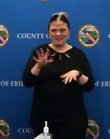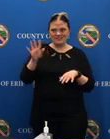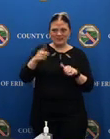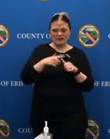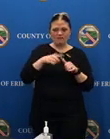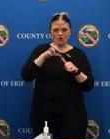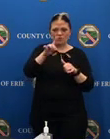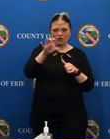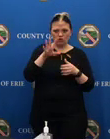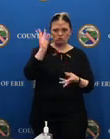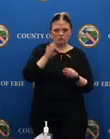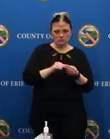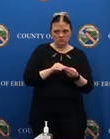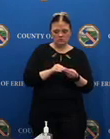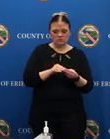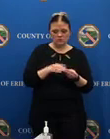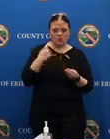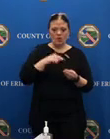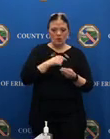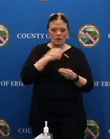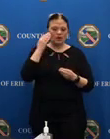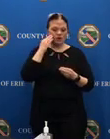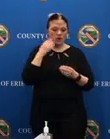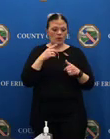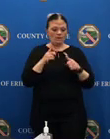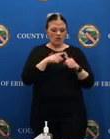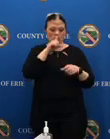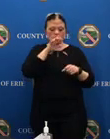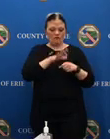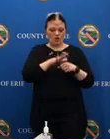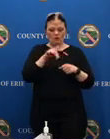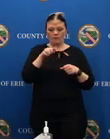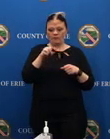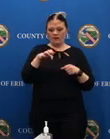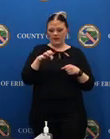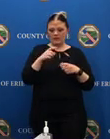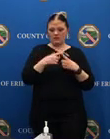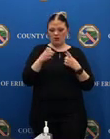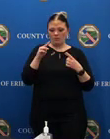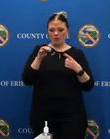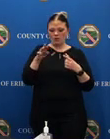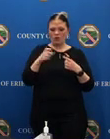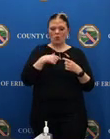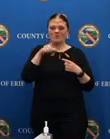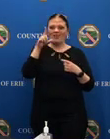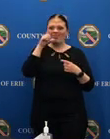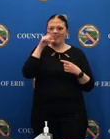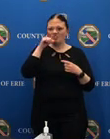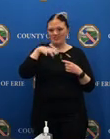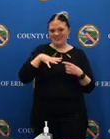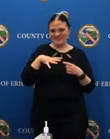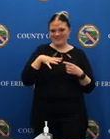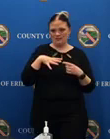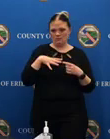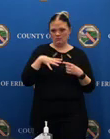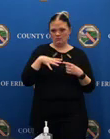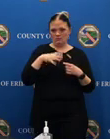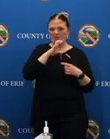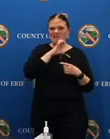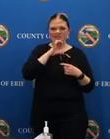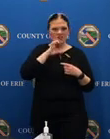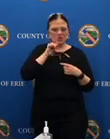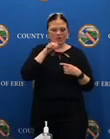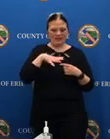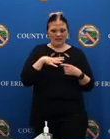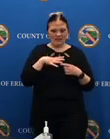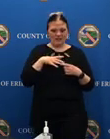tests at least. And we do know that one of the first confirmed cases that came out of Monroe was a lunch lady. And so